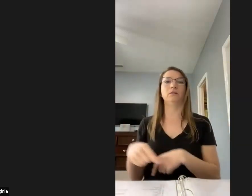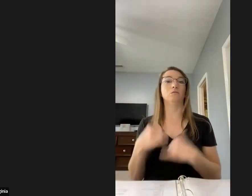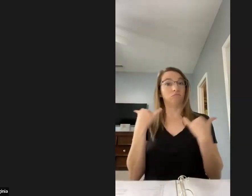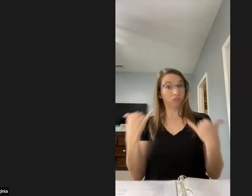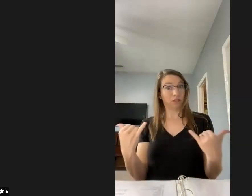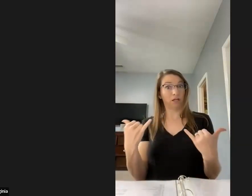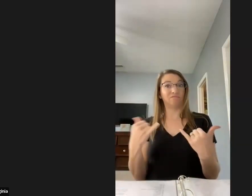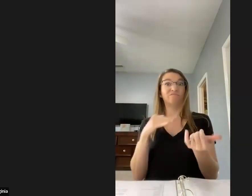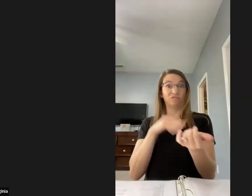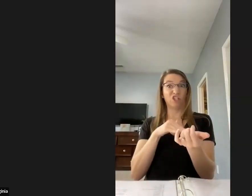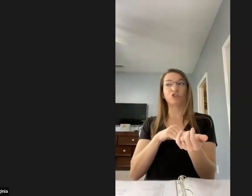So,